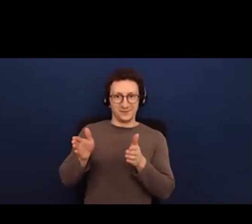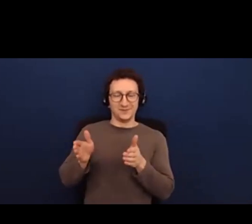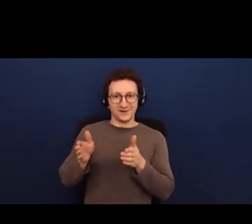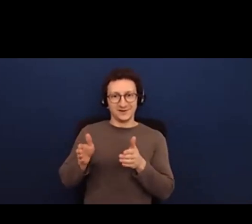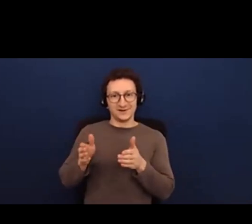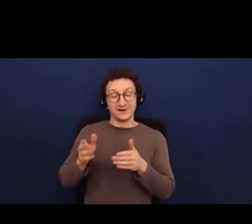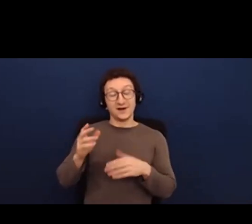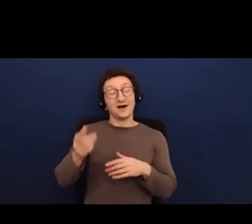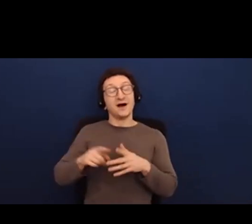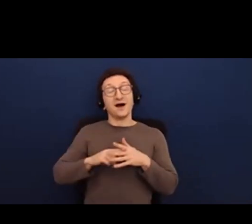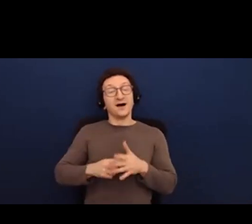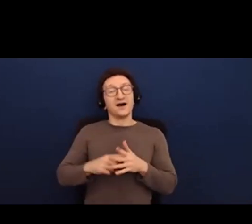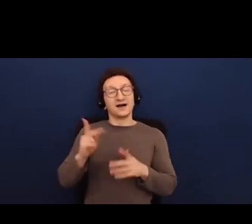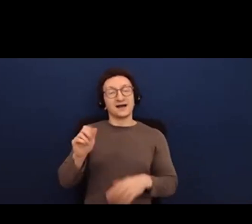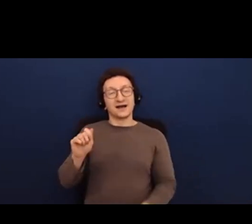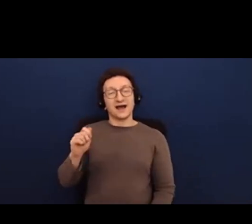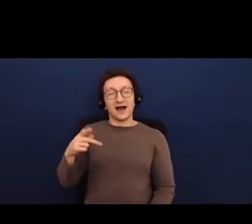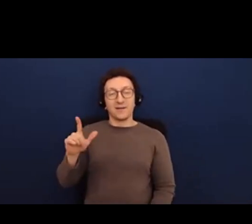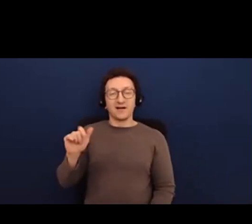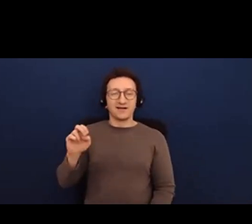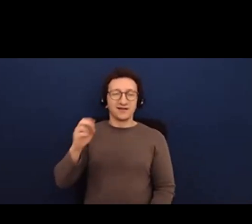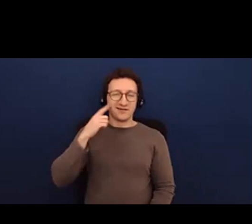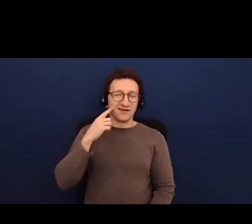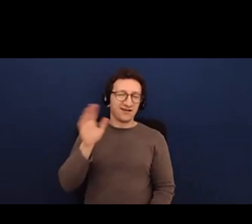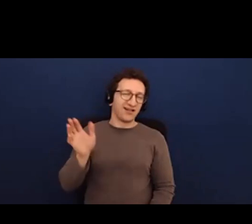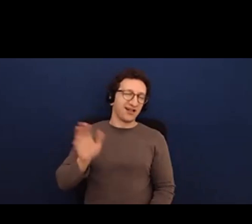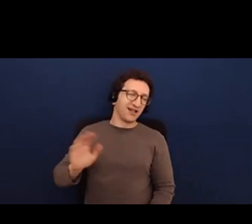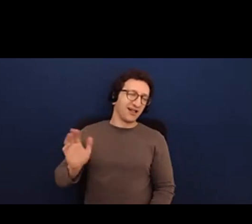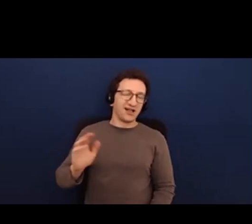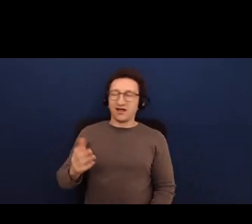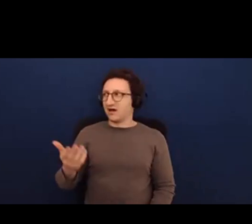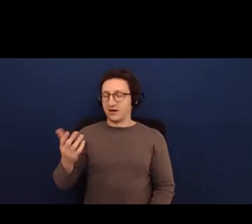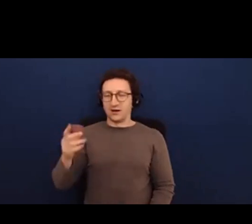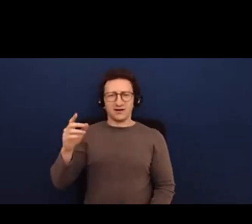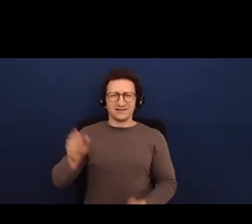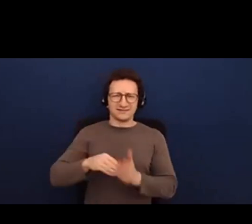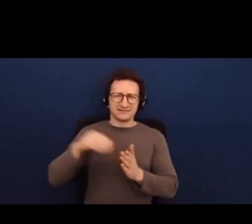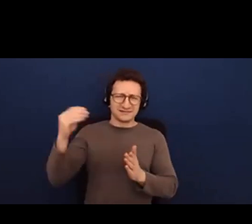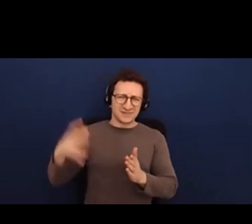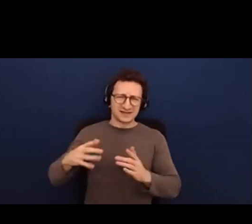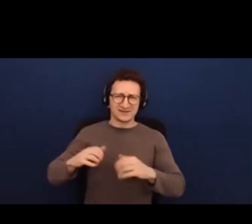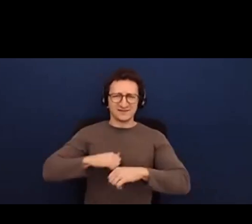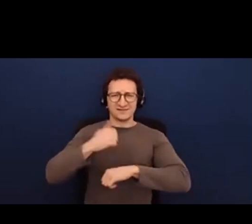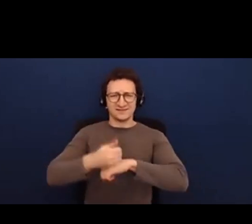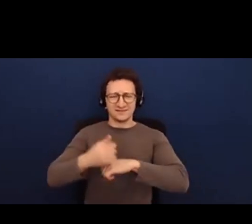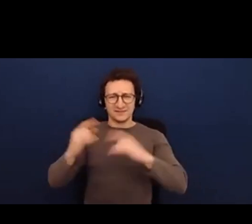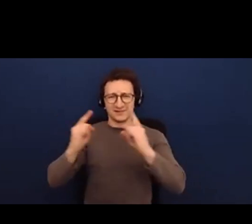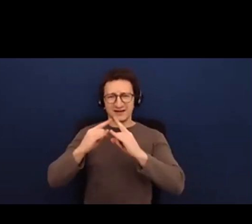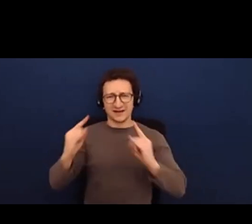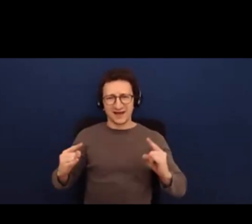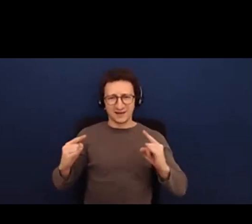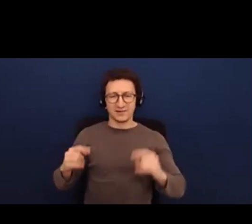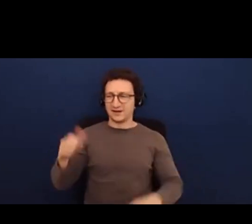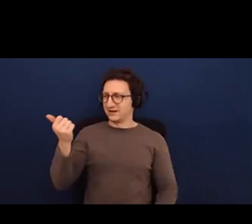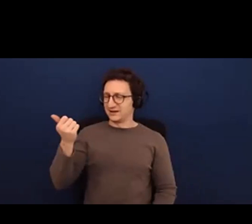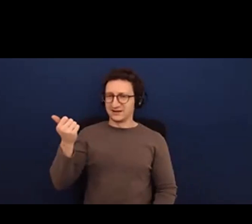a bit skeptical because he thought that it would necessitate $100,000 in 1945 in order to start